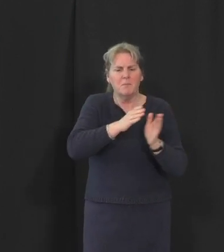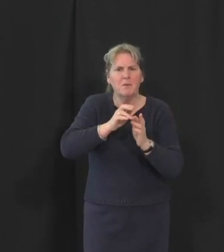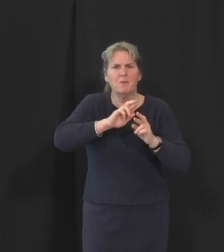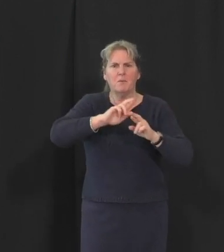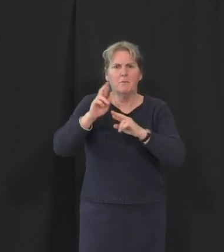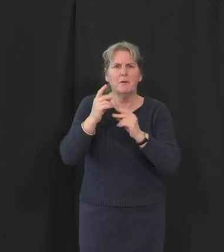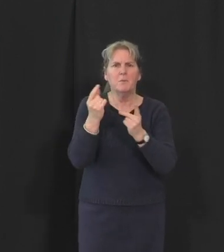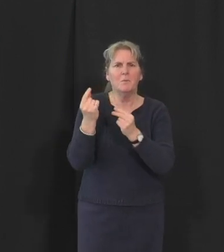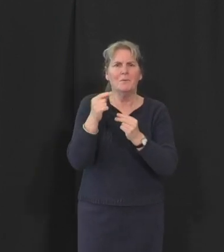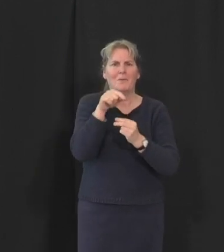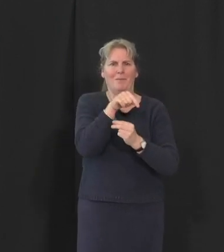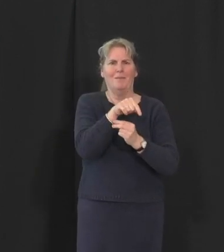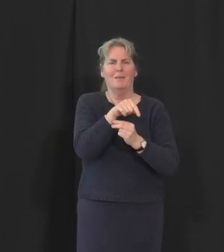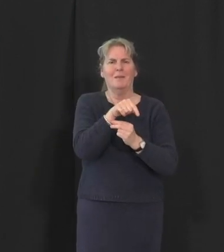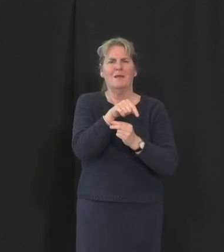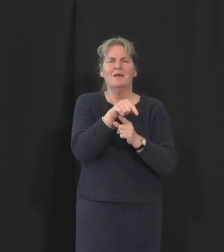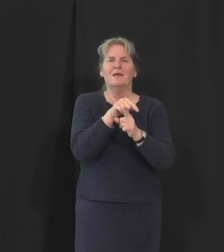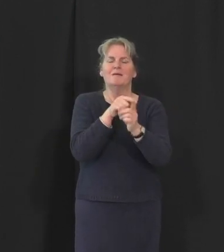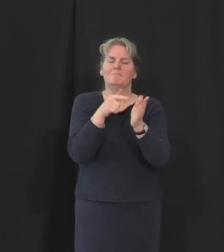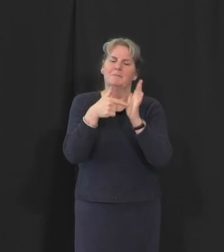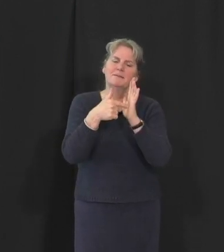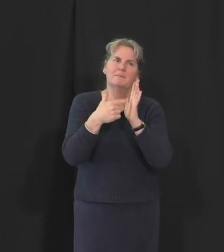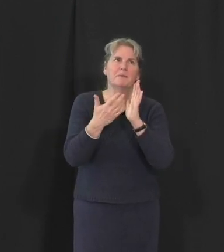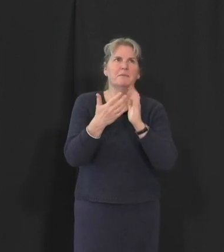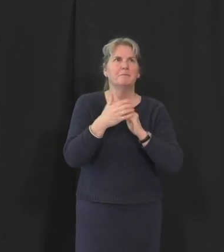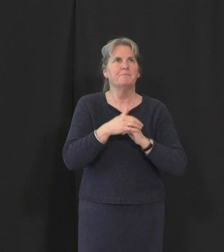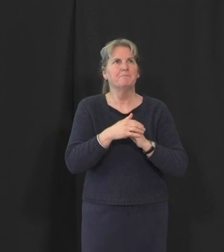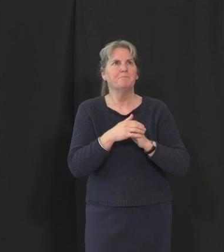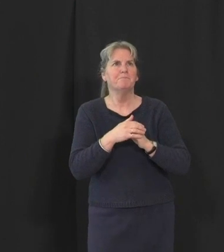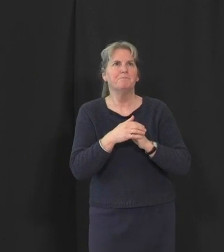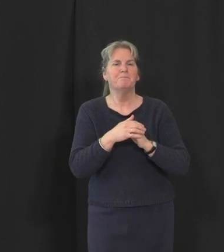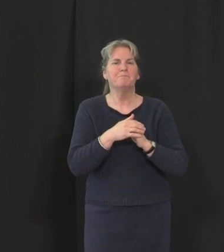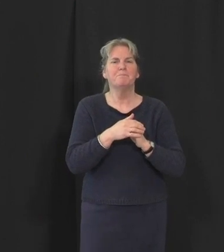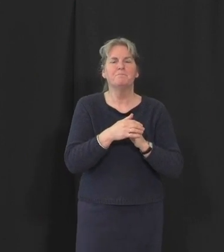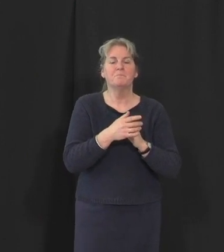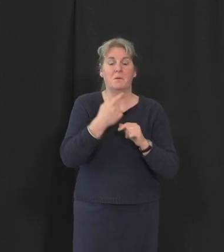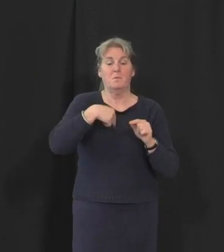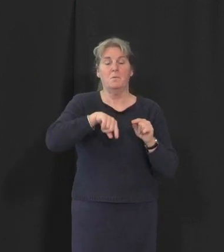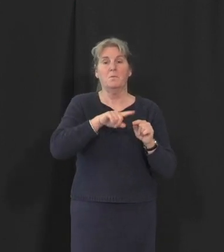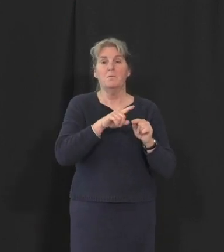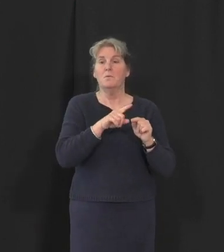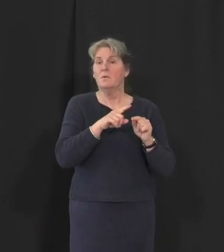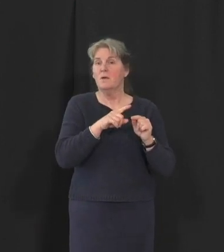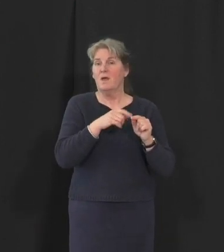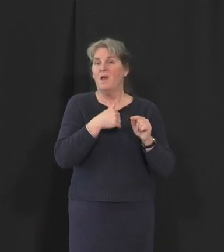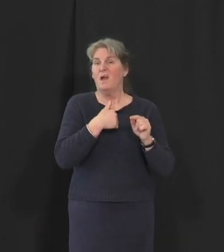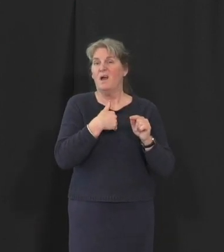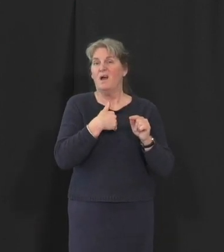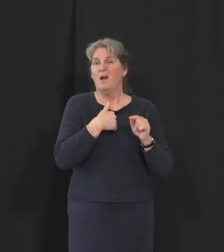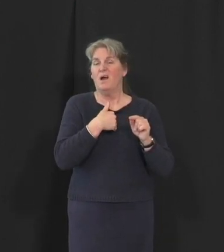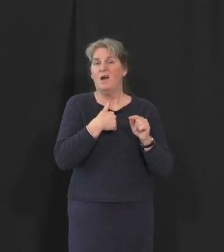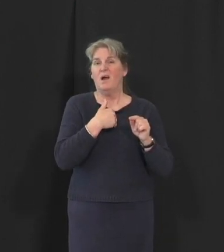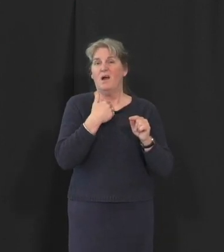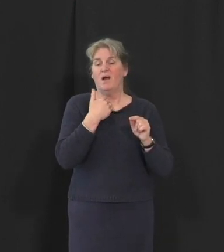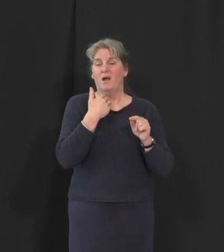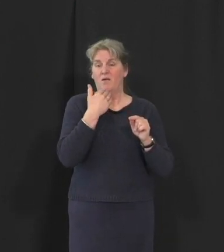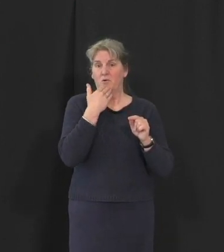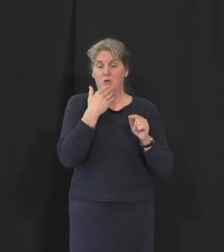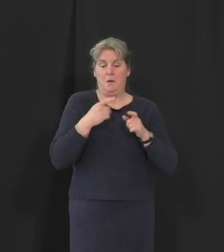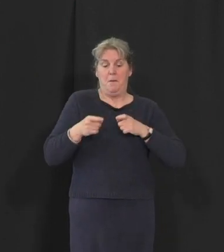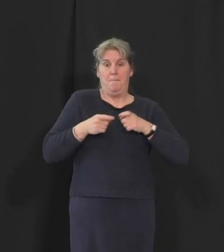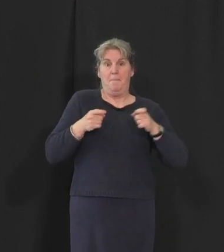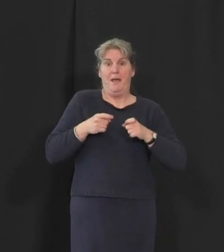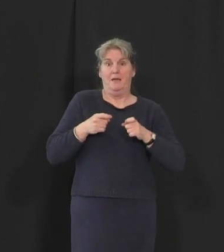For instance, you might say that we have good outbreak